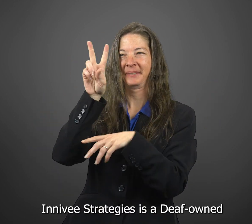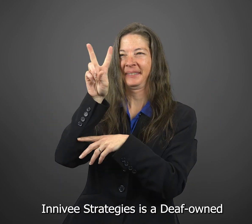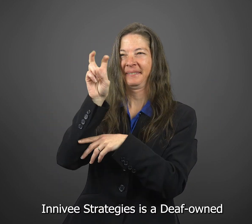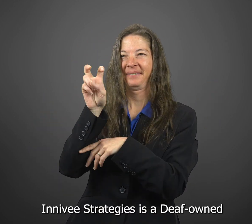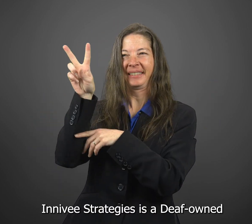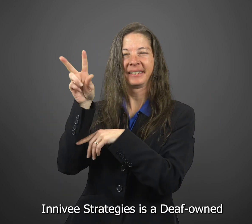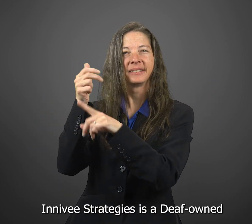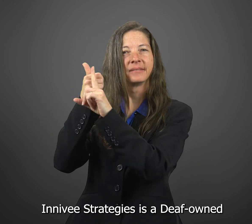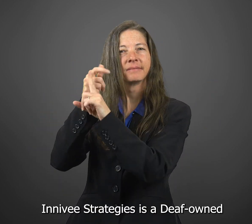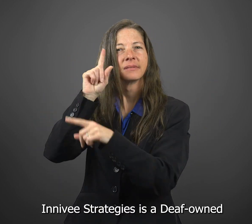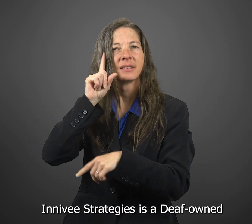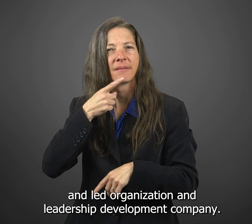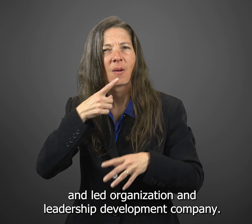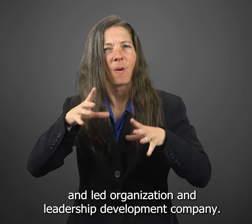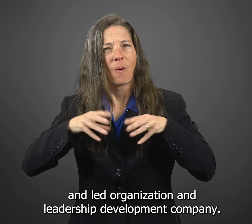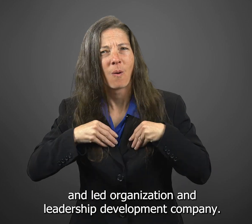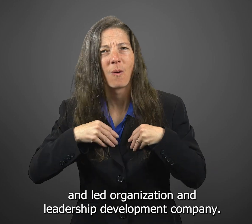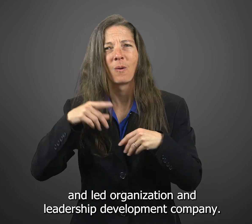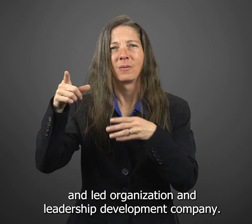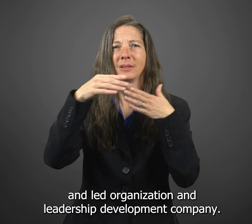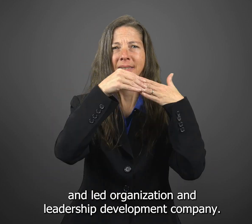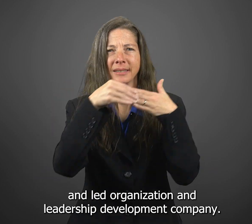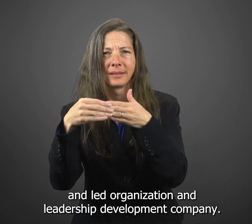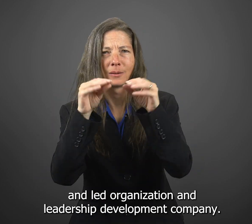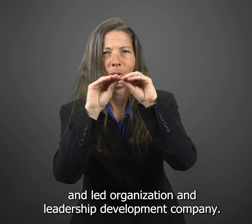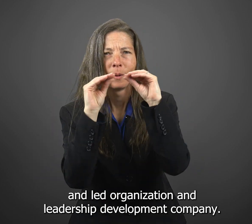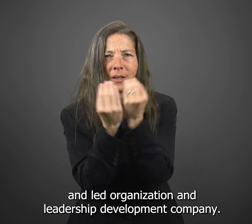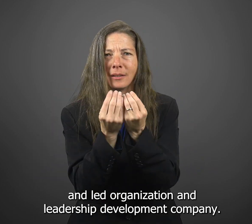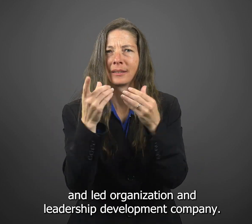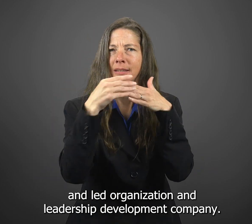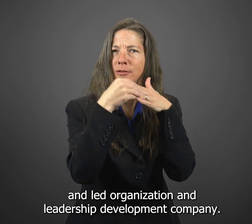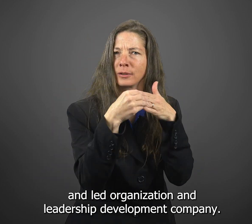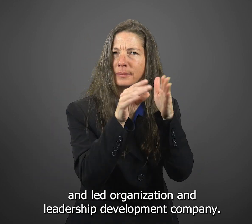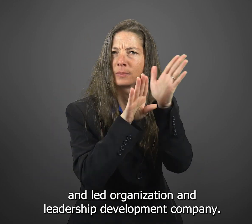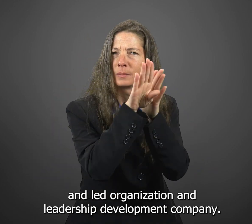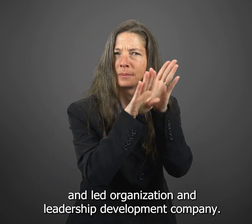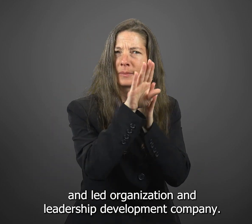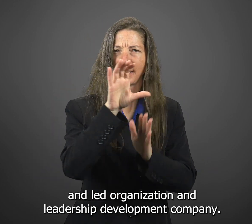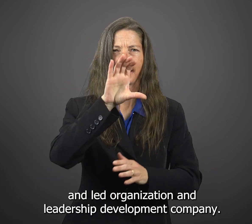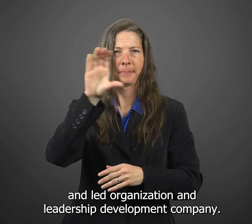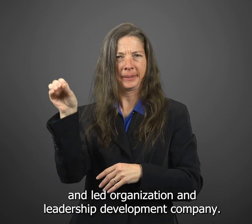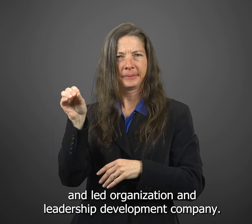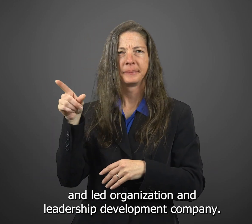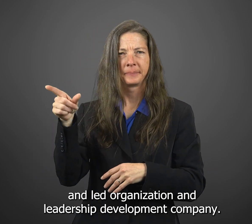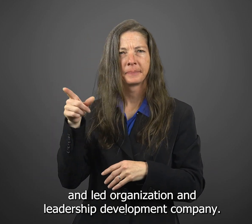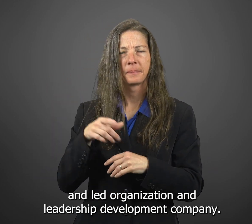a deaf-owned and led organization and leadership development company.